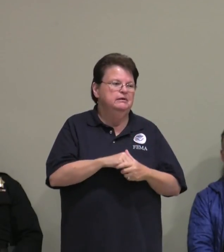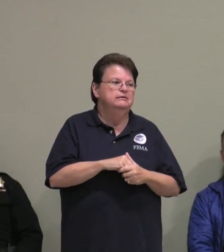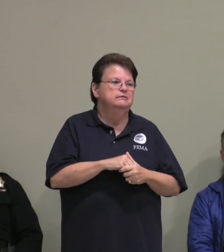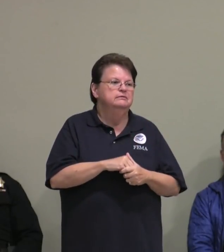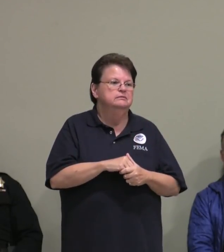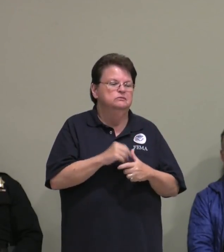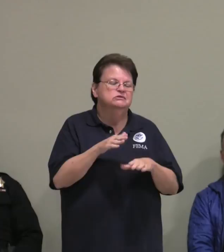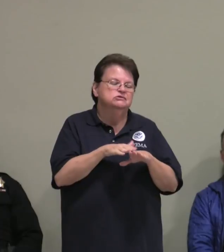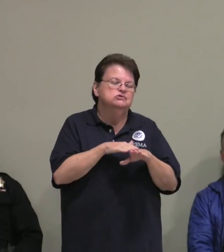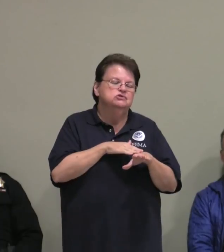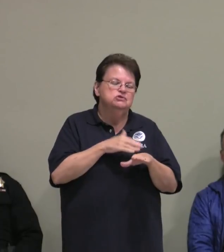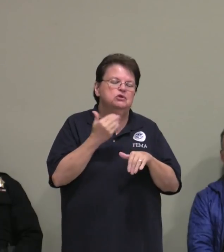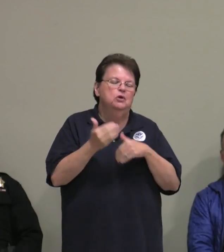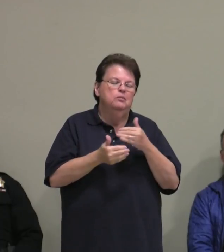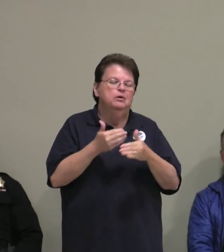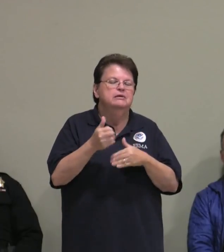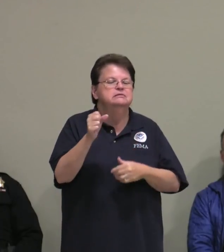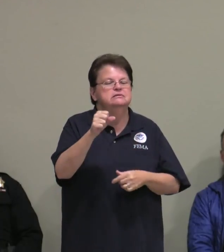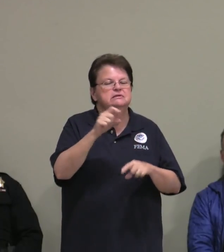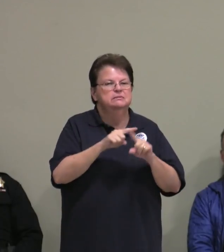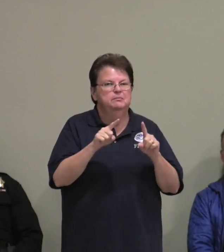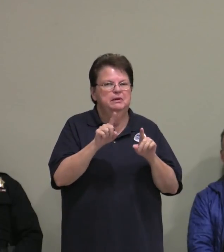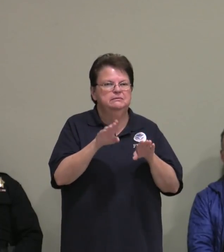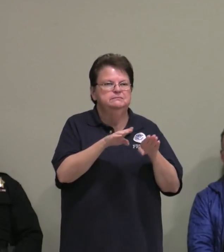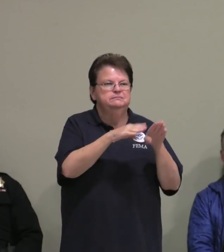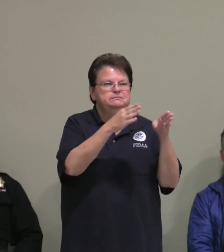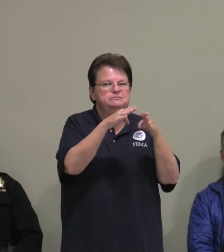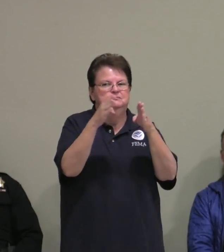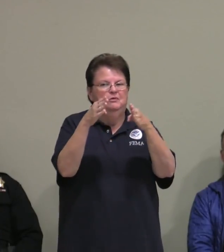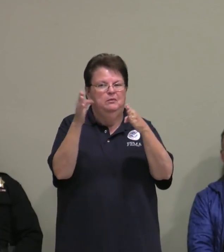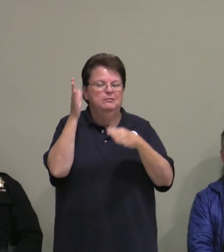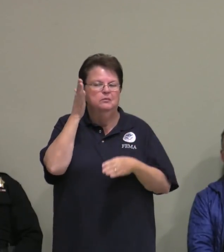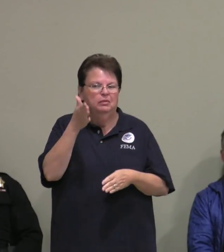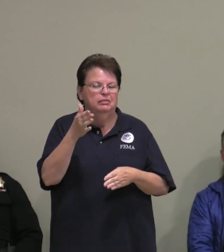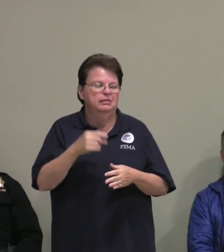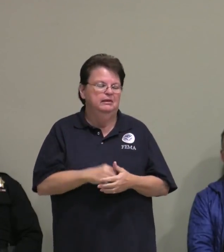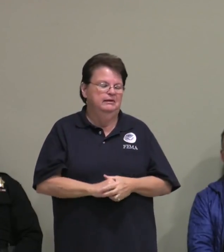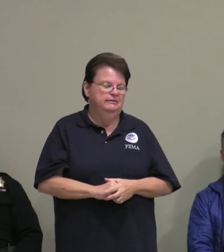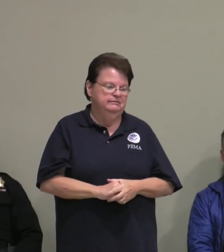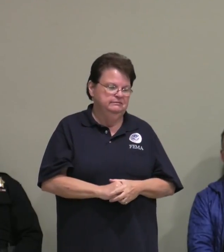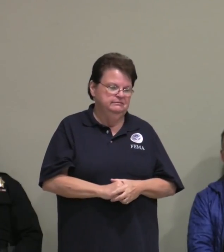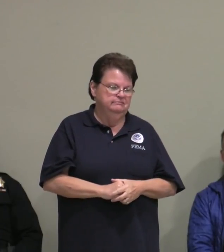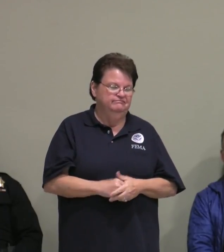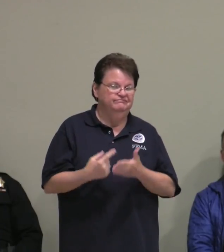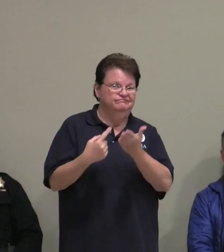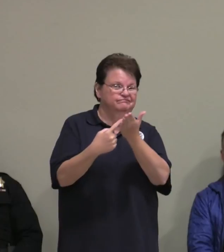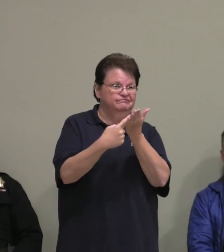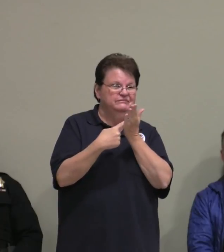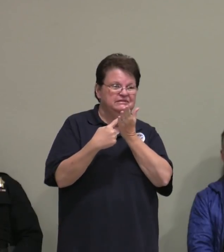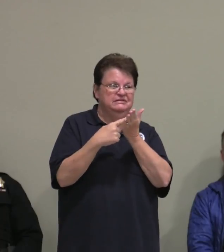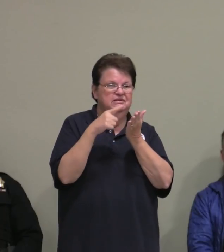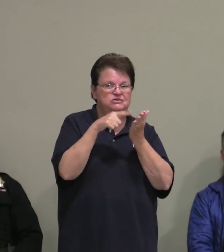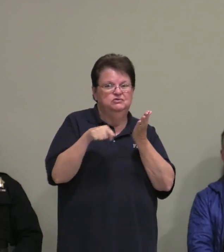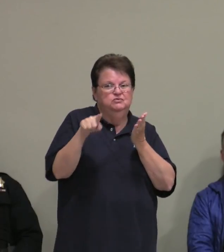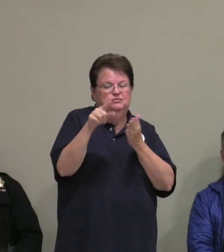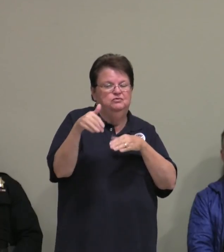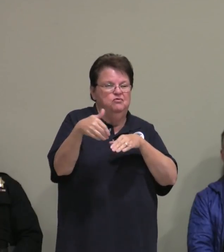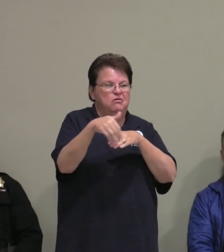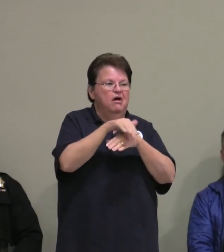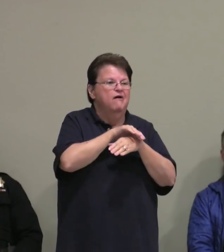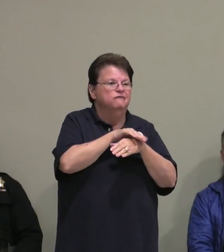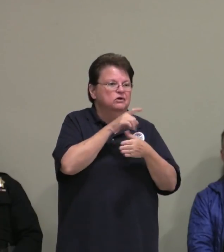slow process in some areas, but that's opening up, and discuss with you your coverages,